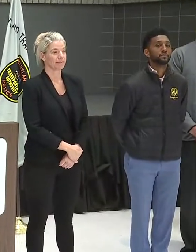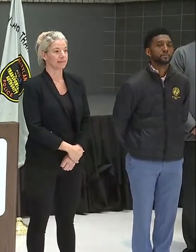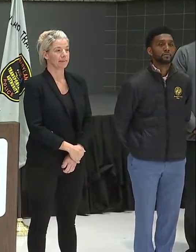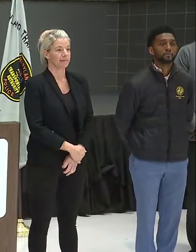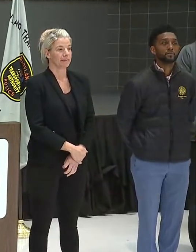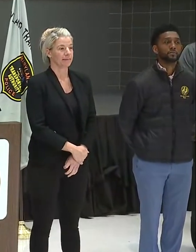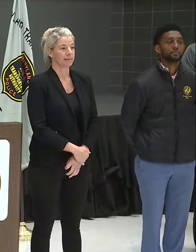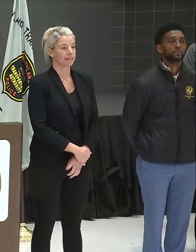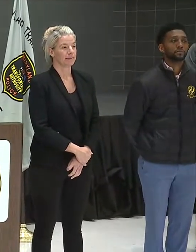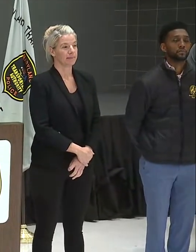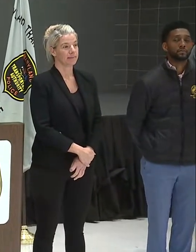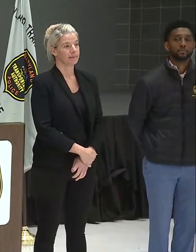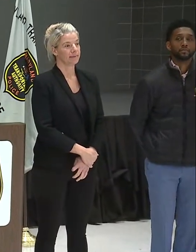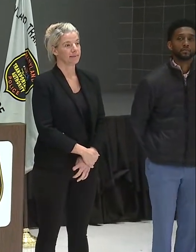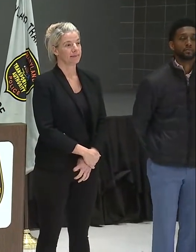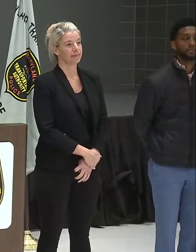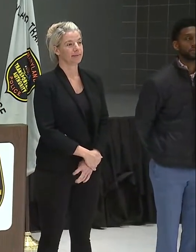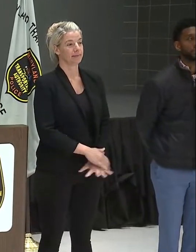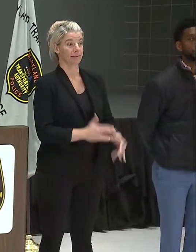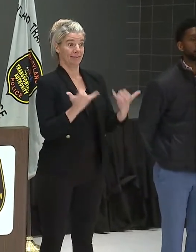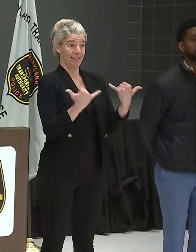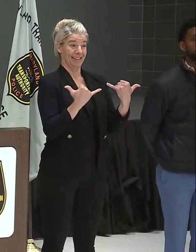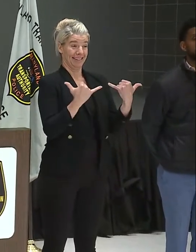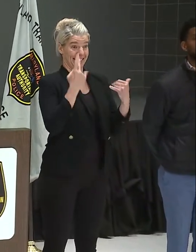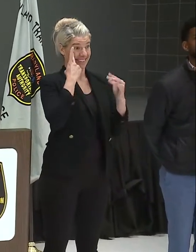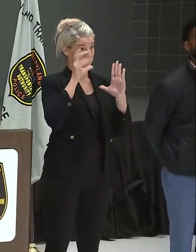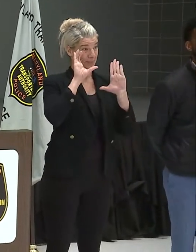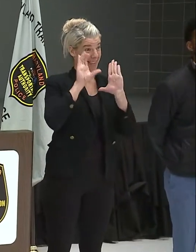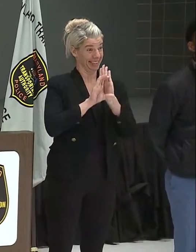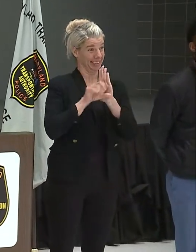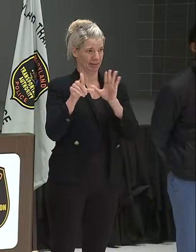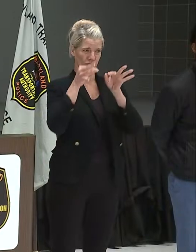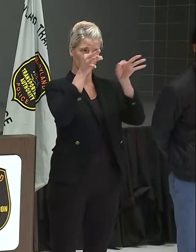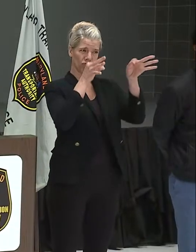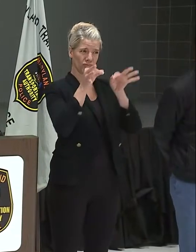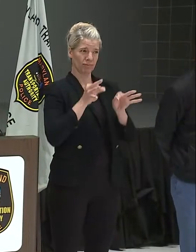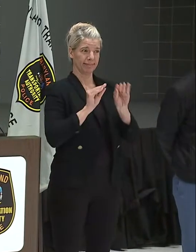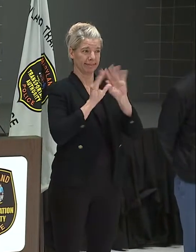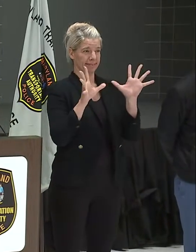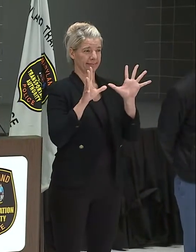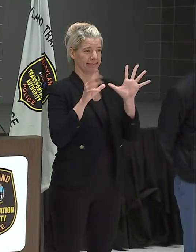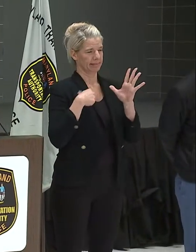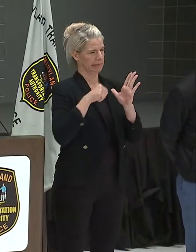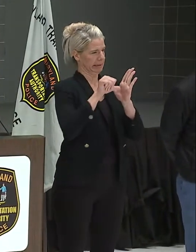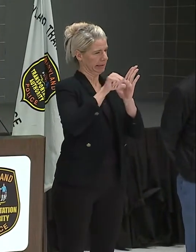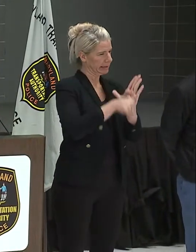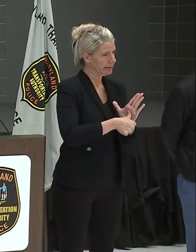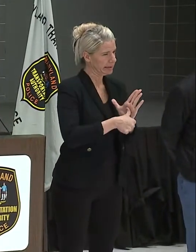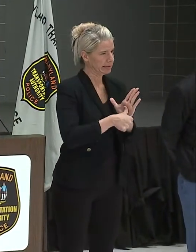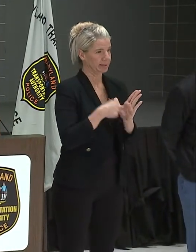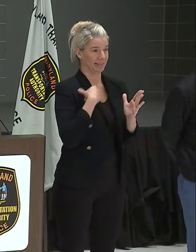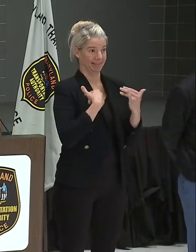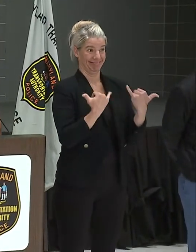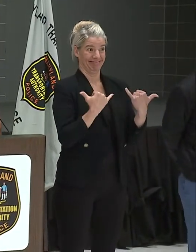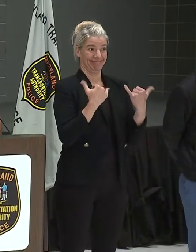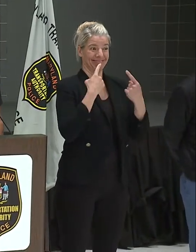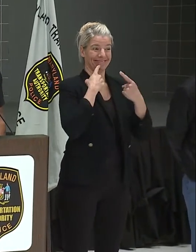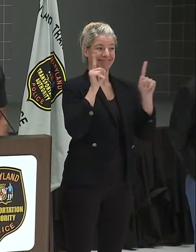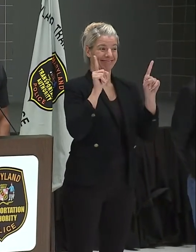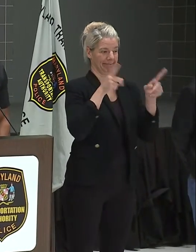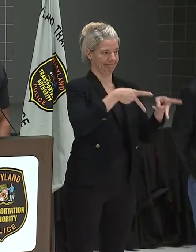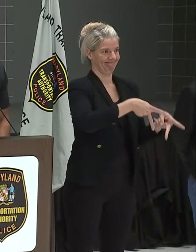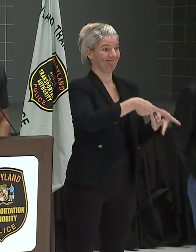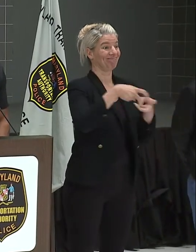So with that, and seeing that, I also want to emphasize that we have now successfully removed